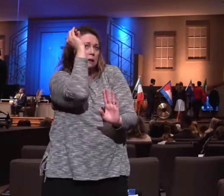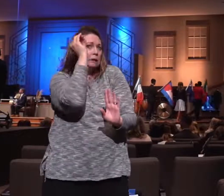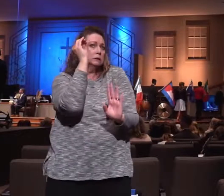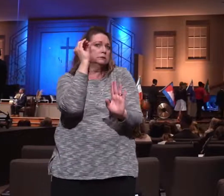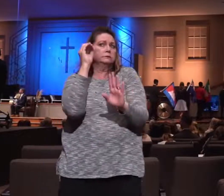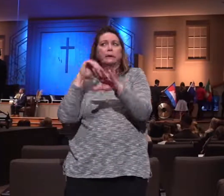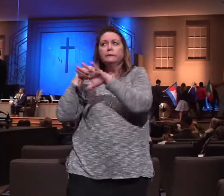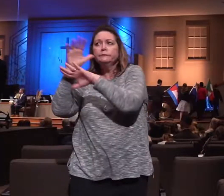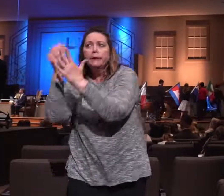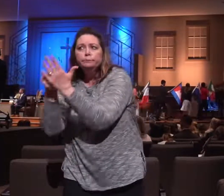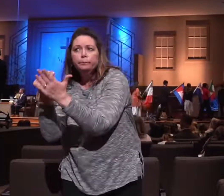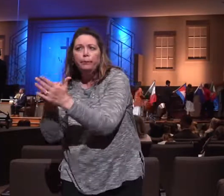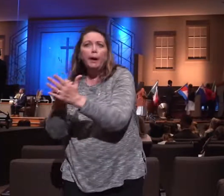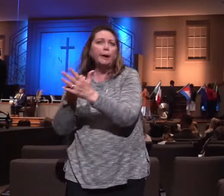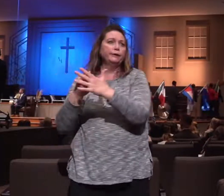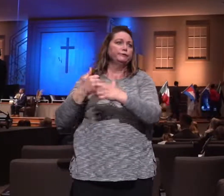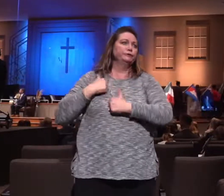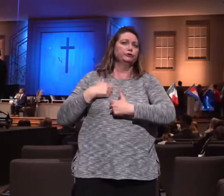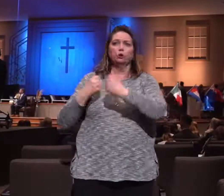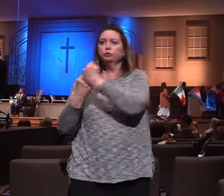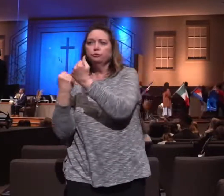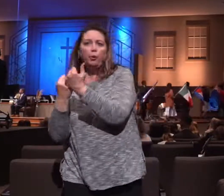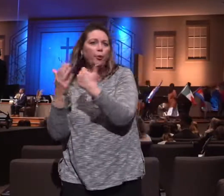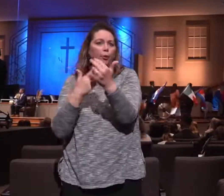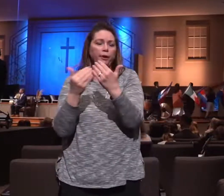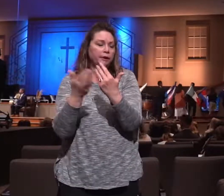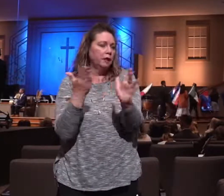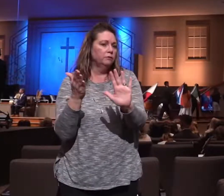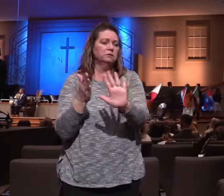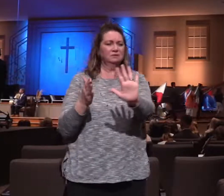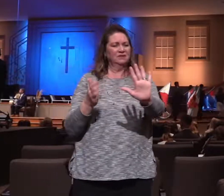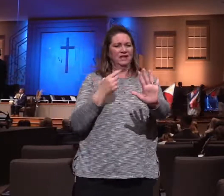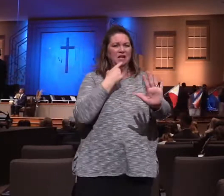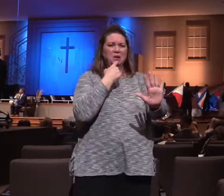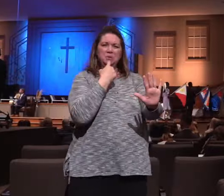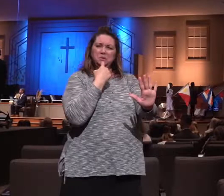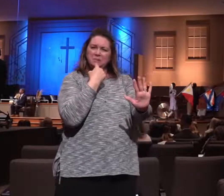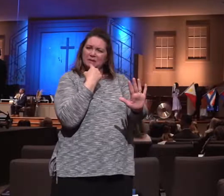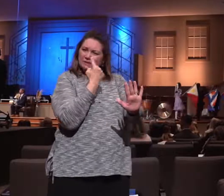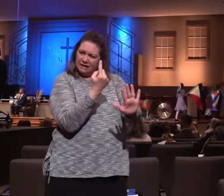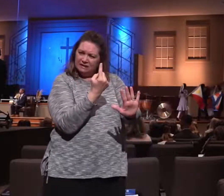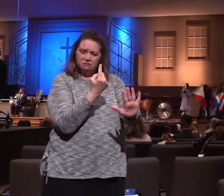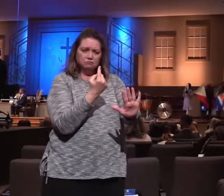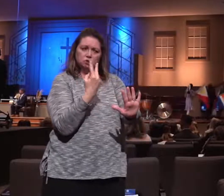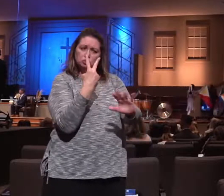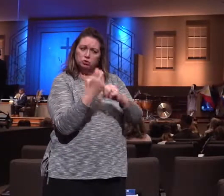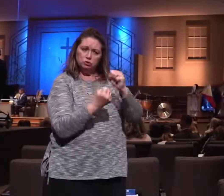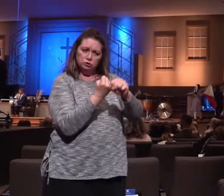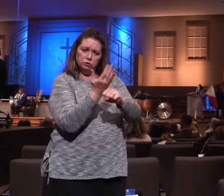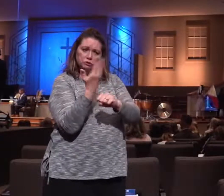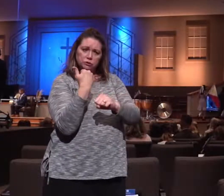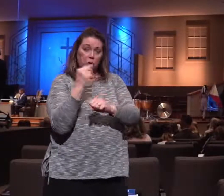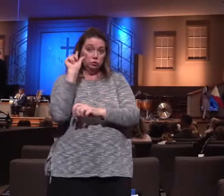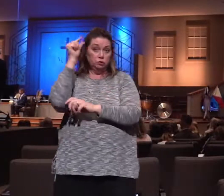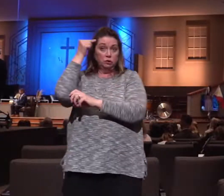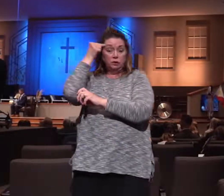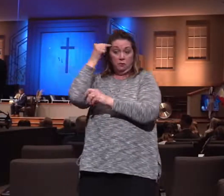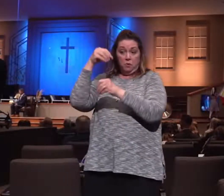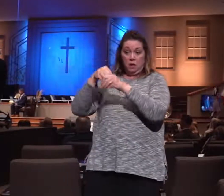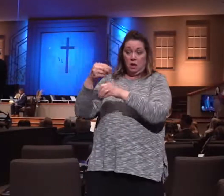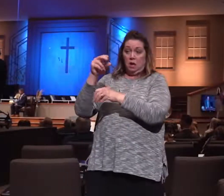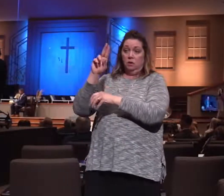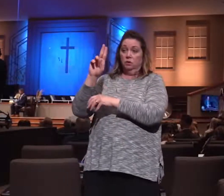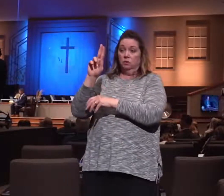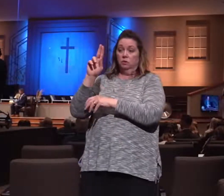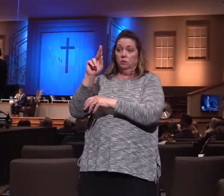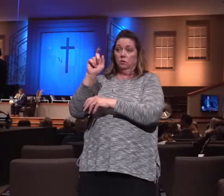support. But I will tell you that 2 years ago, the government of Ukraine allowed